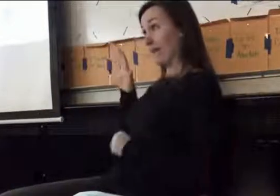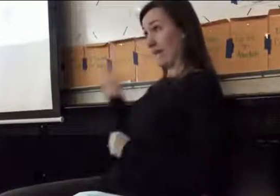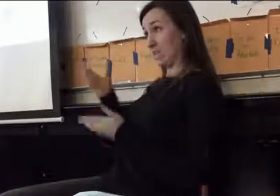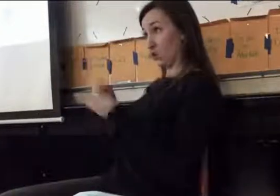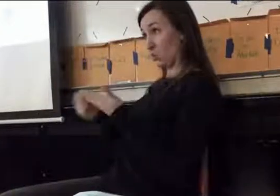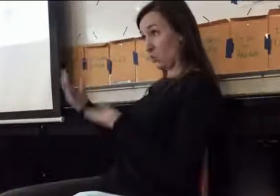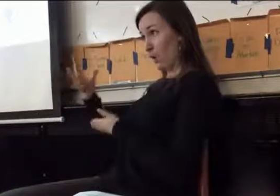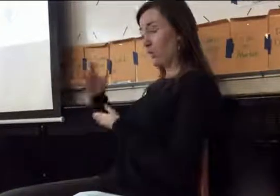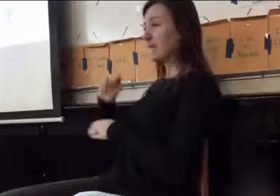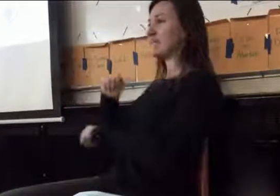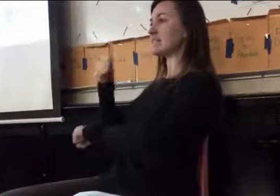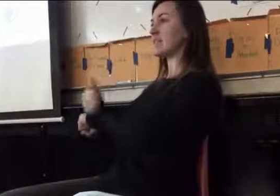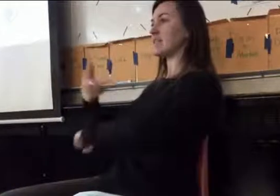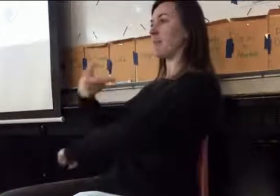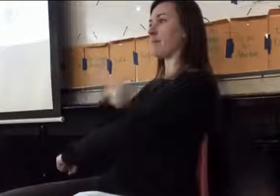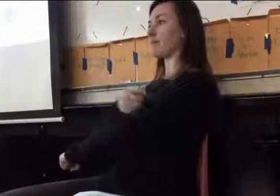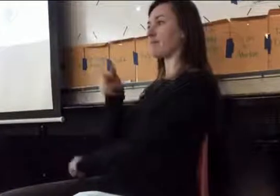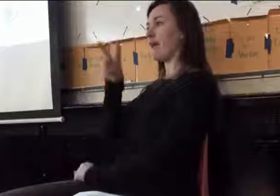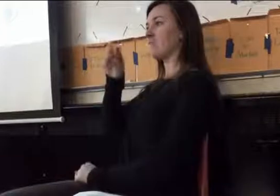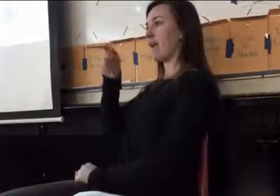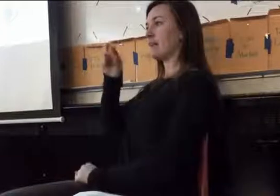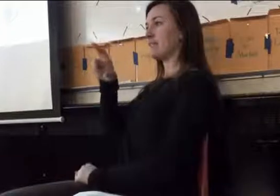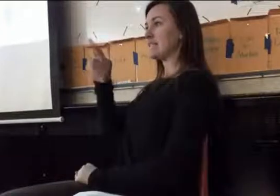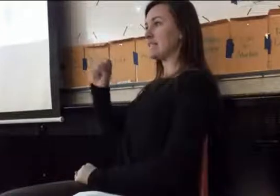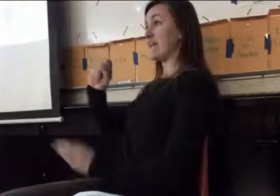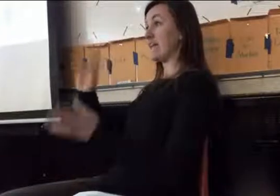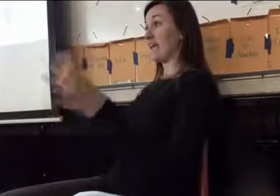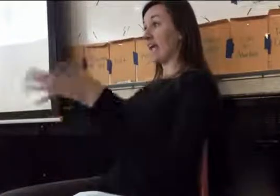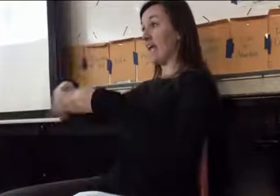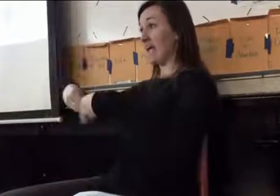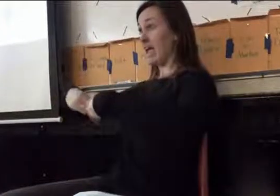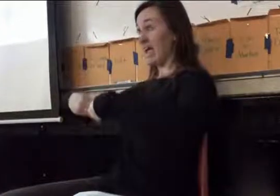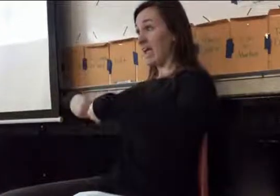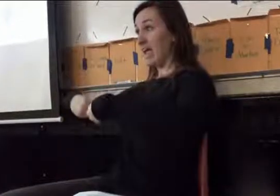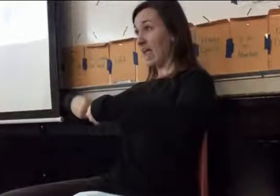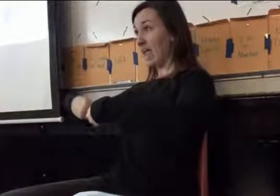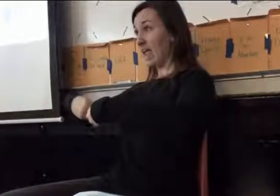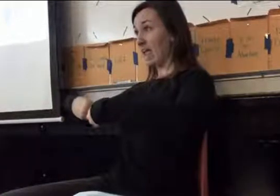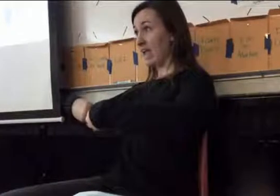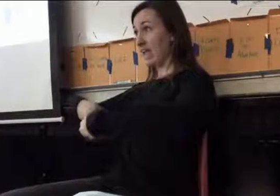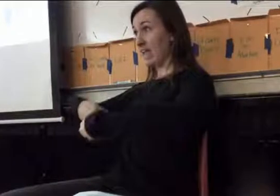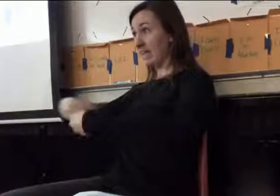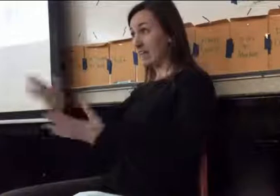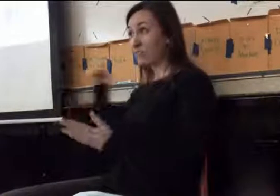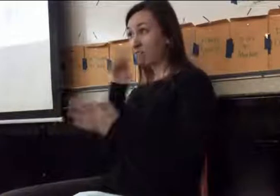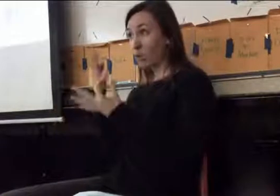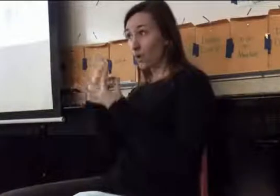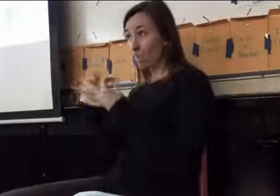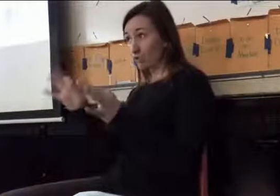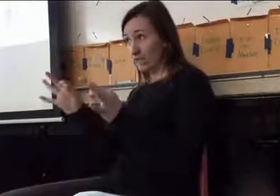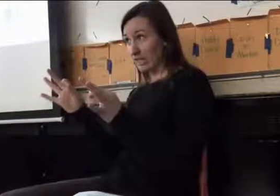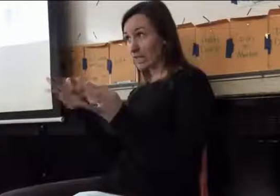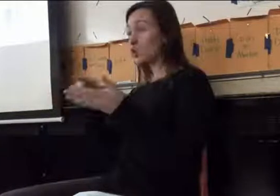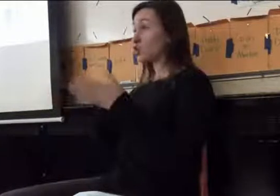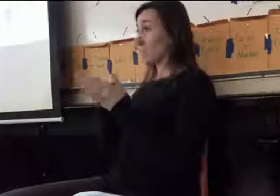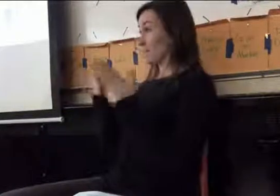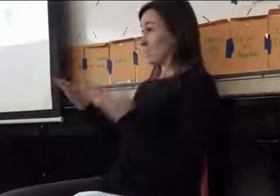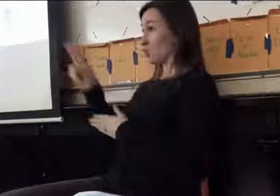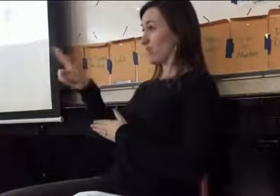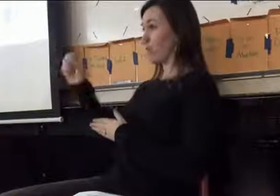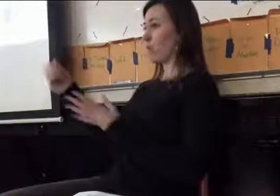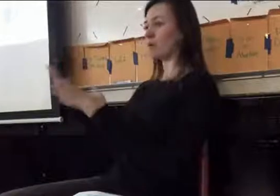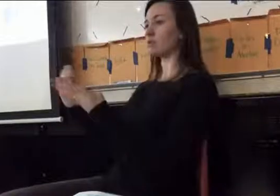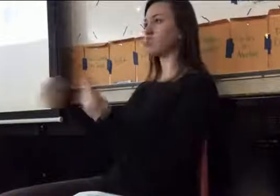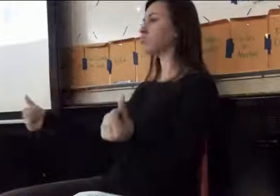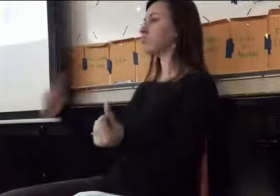for hookworm, gives it for free across the United States, and completely eradicates hookworm from the United States because of John D. Rockefeller. Now, all